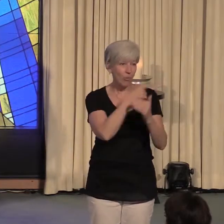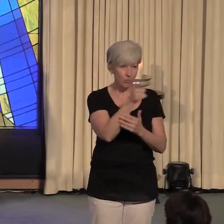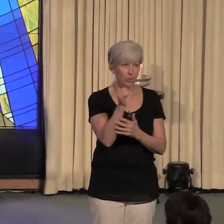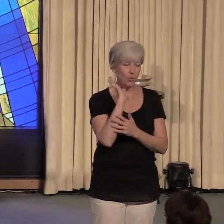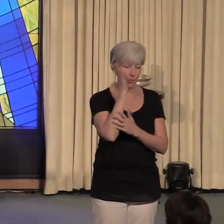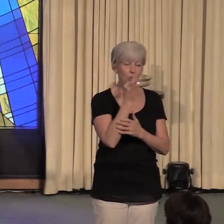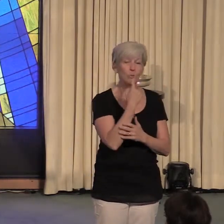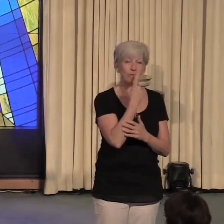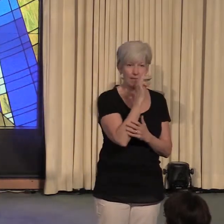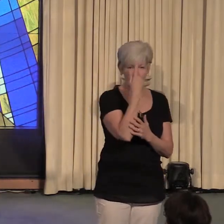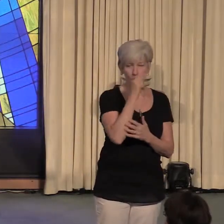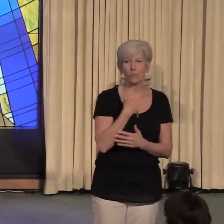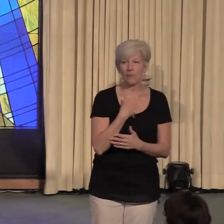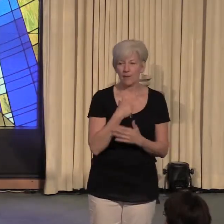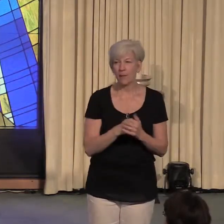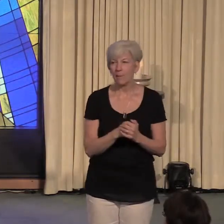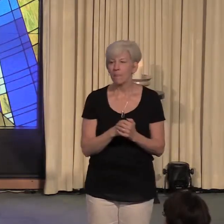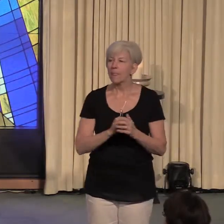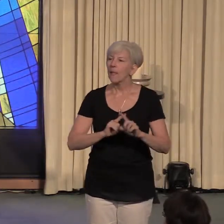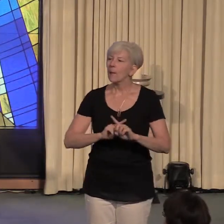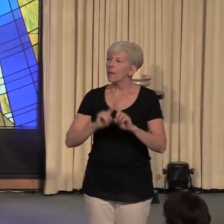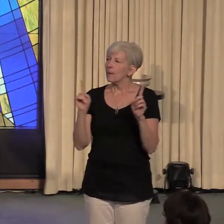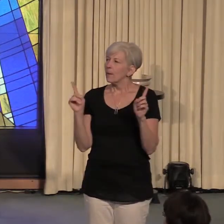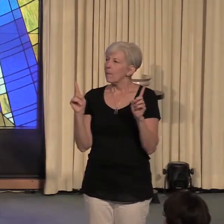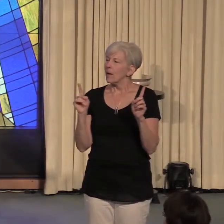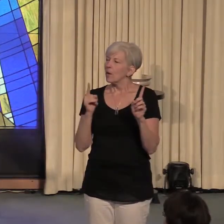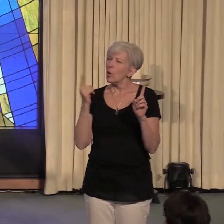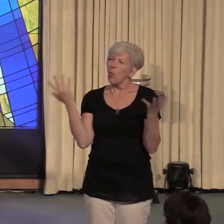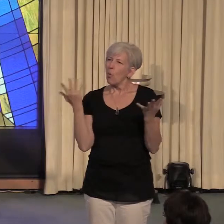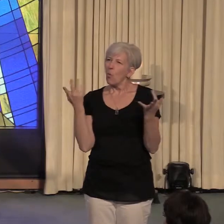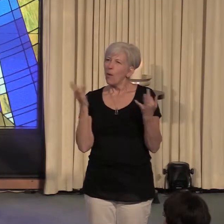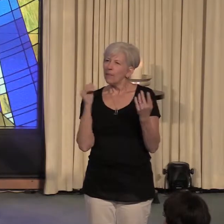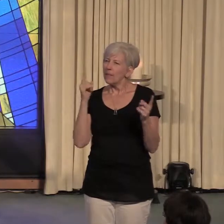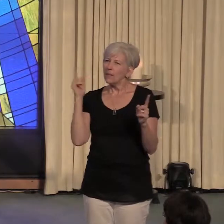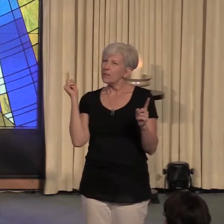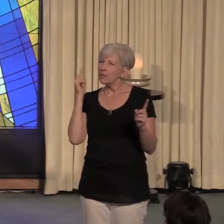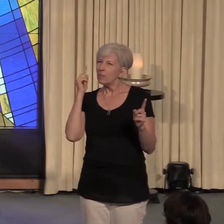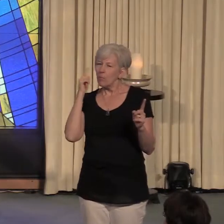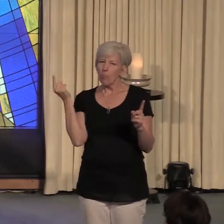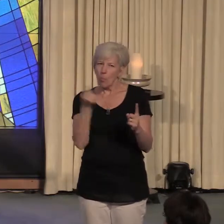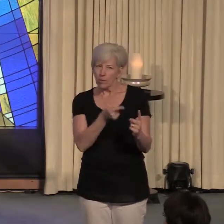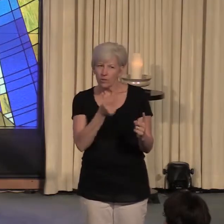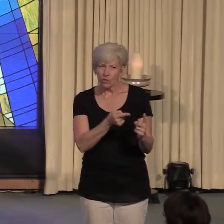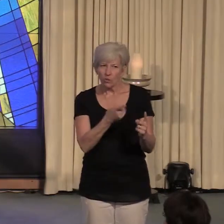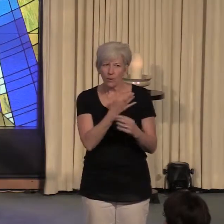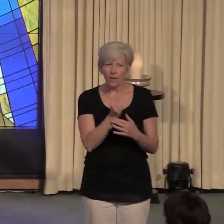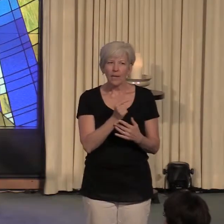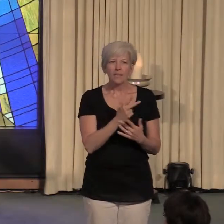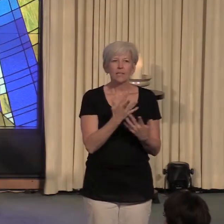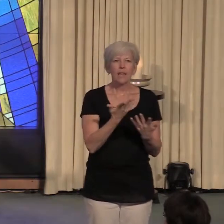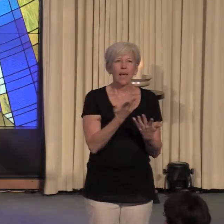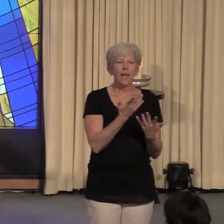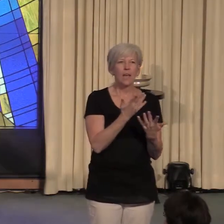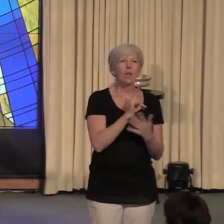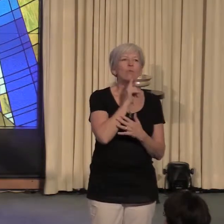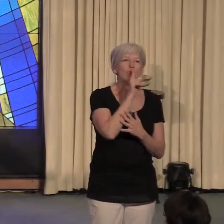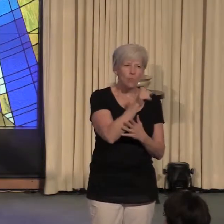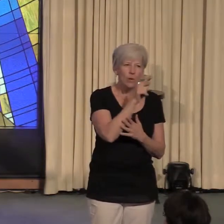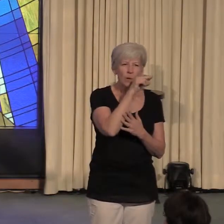But what this points to is a very real use of principle in the worst